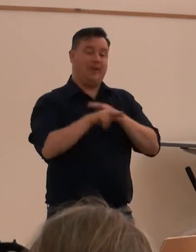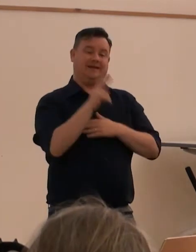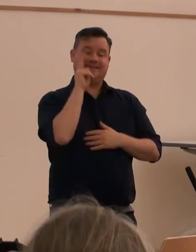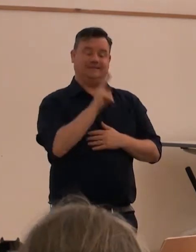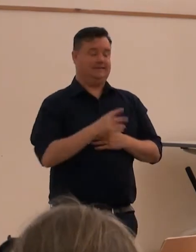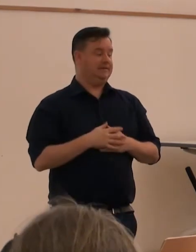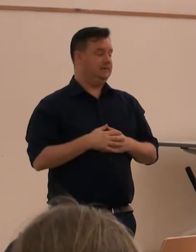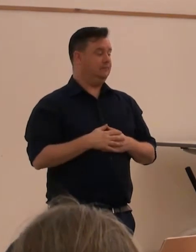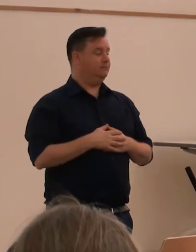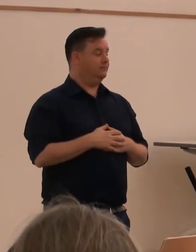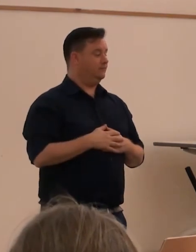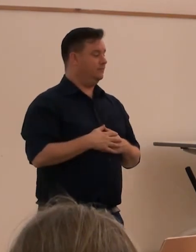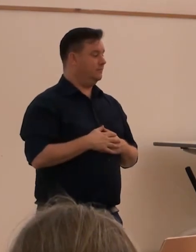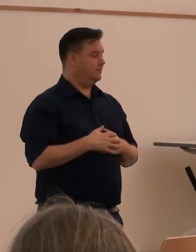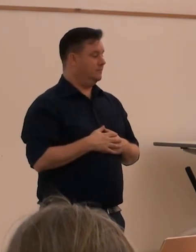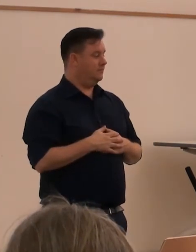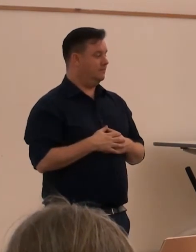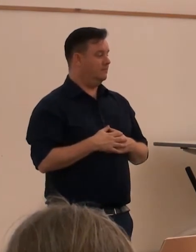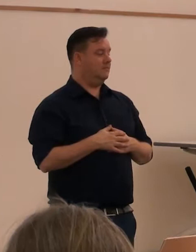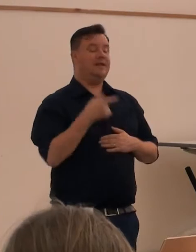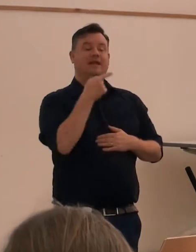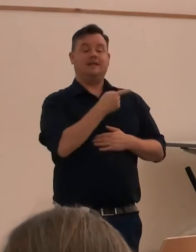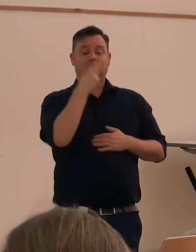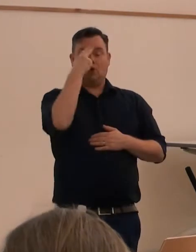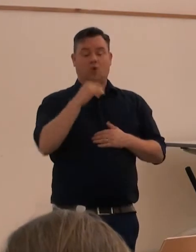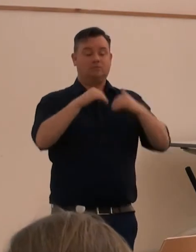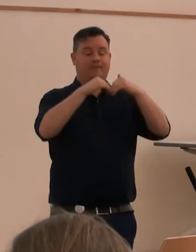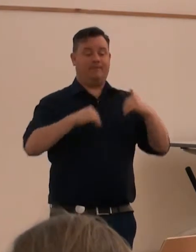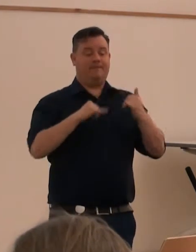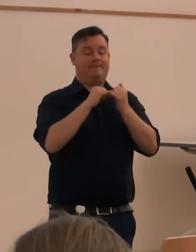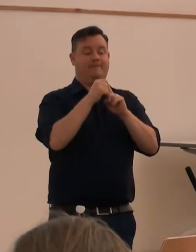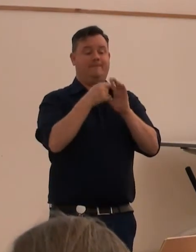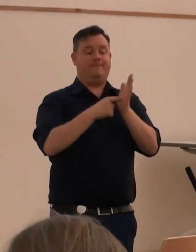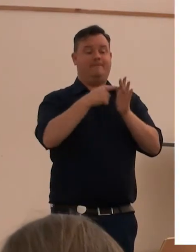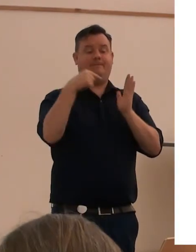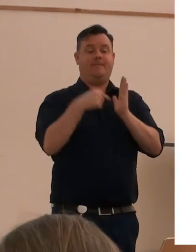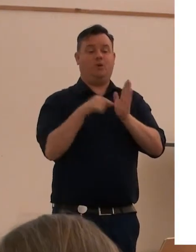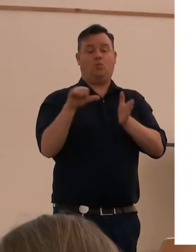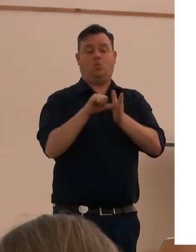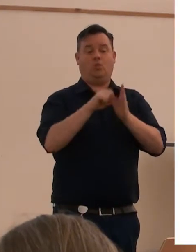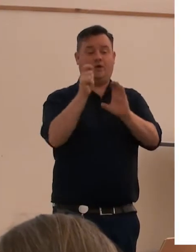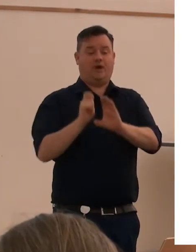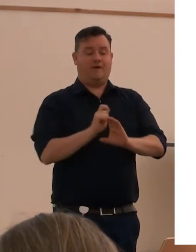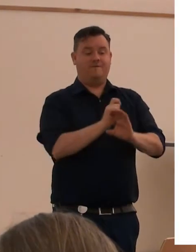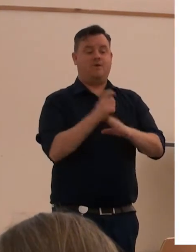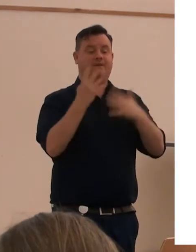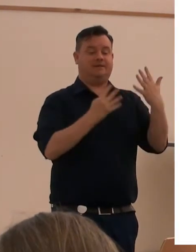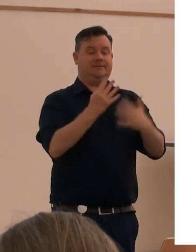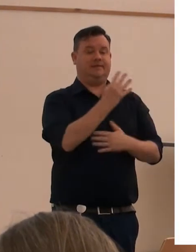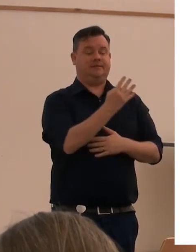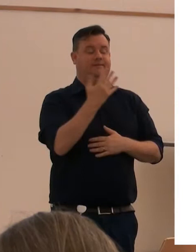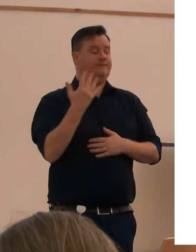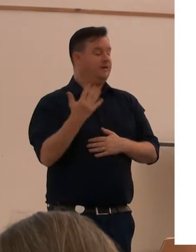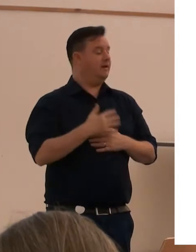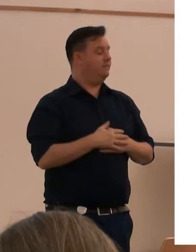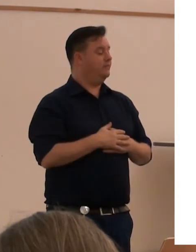to. This piece is called Split. It's a wood carving from 1995, and a wood